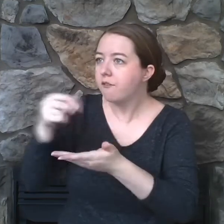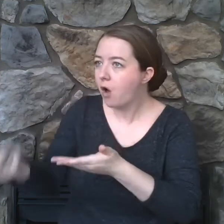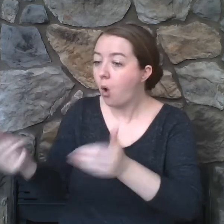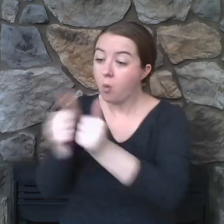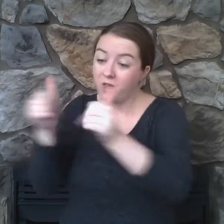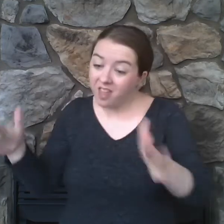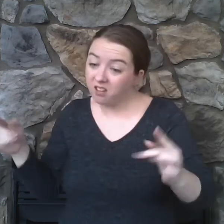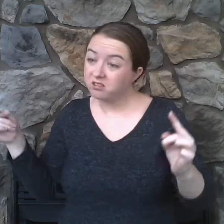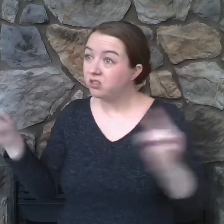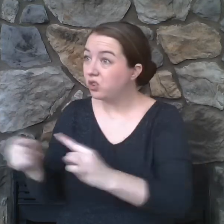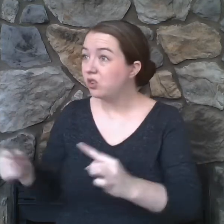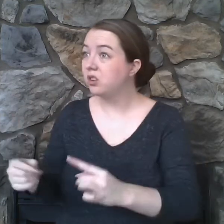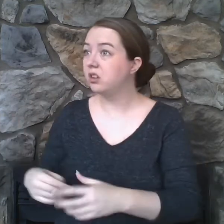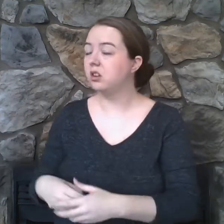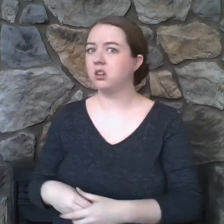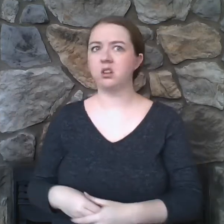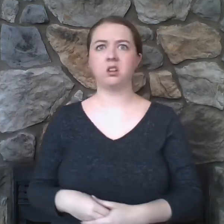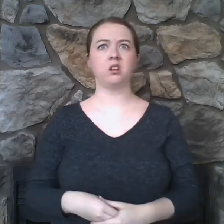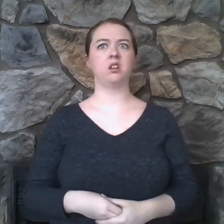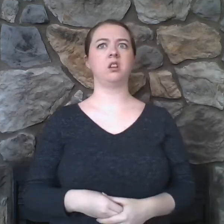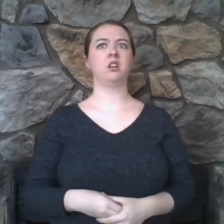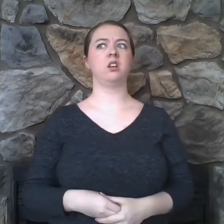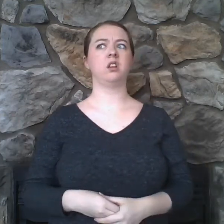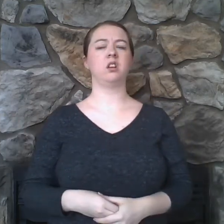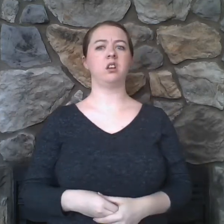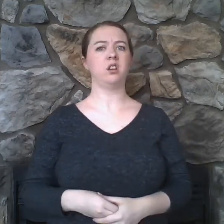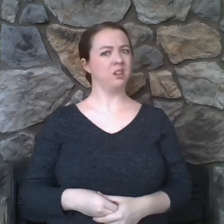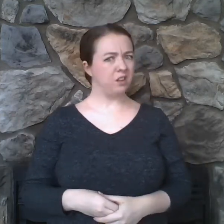hurt. But falling had to hurt.